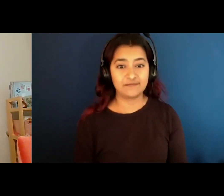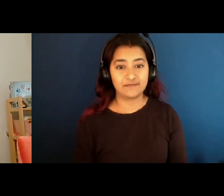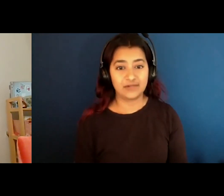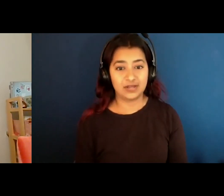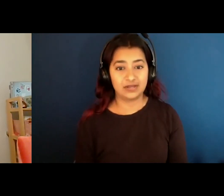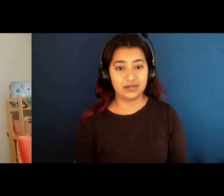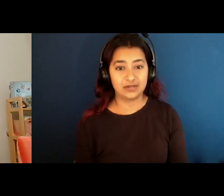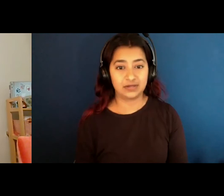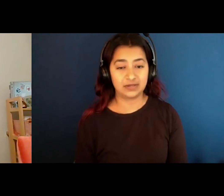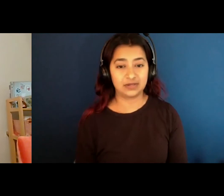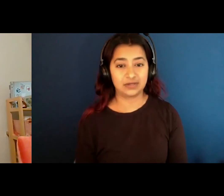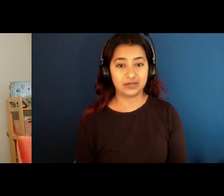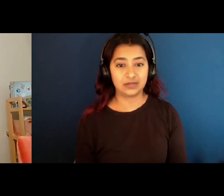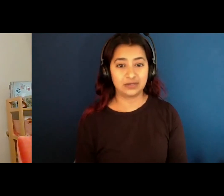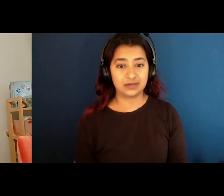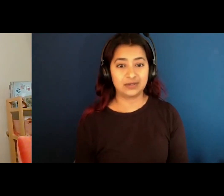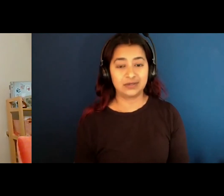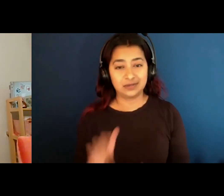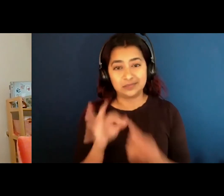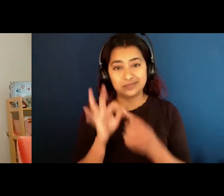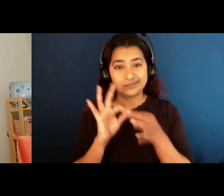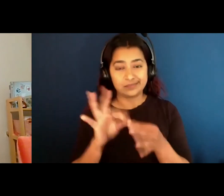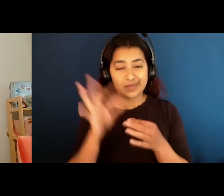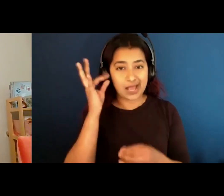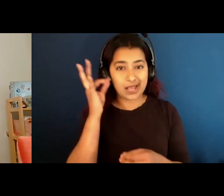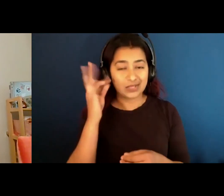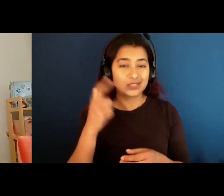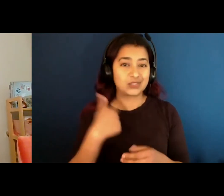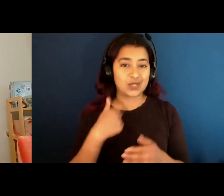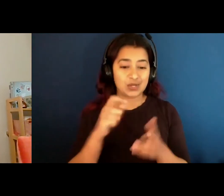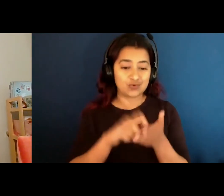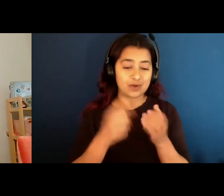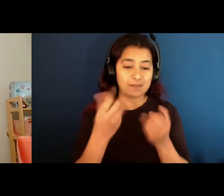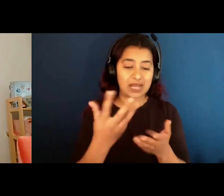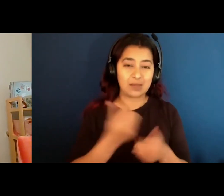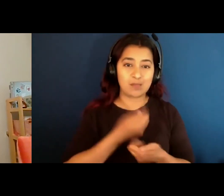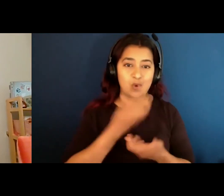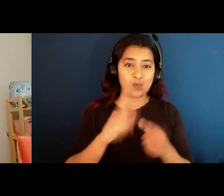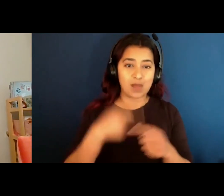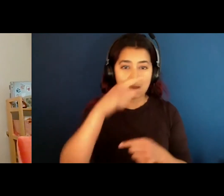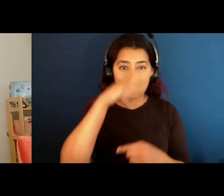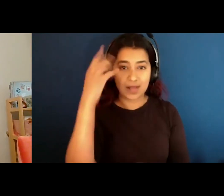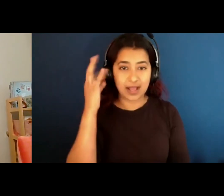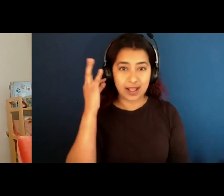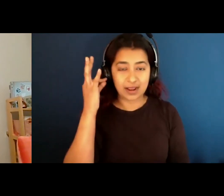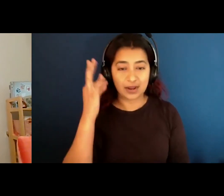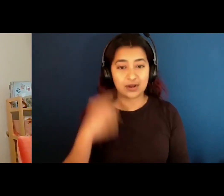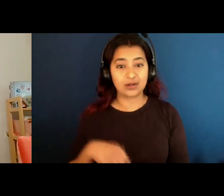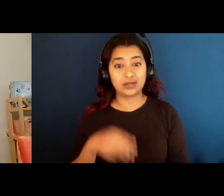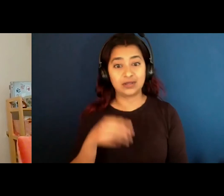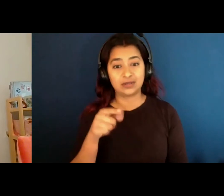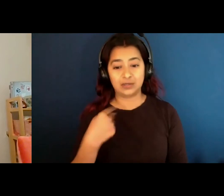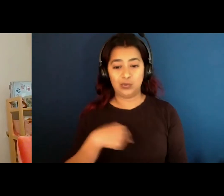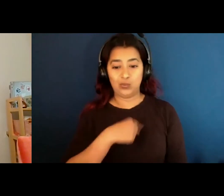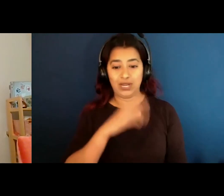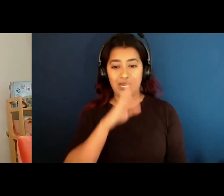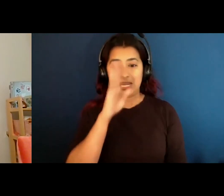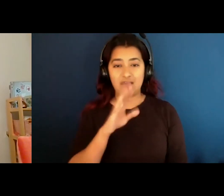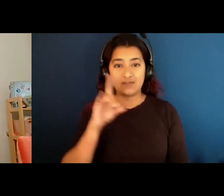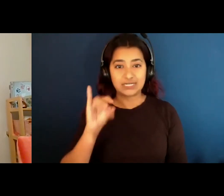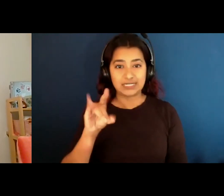particularly with regard to hair. So I write a lot of poems about Black hair, and this is one of them. It's called "We Never Did This to Be